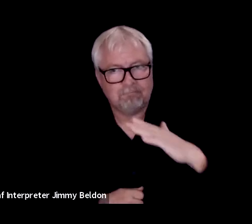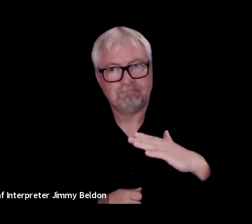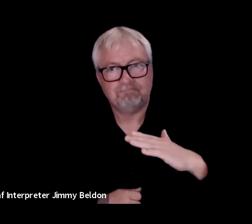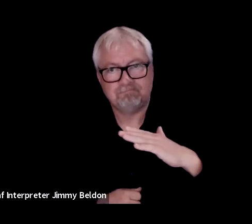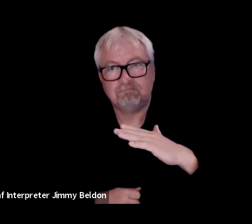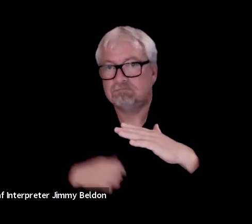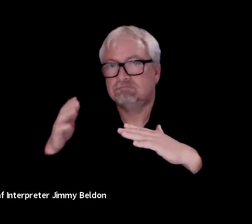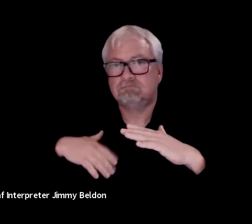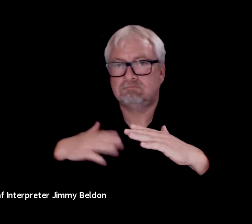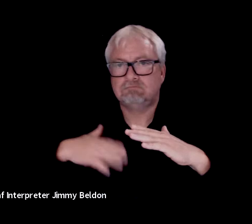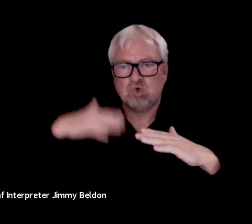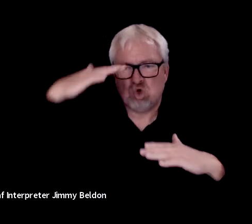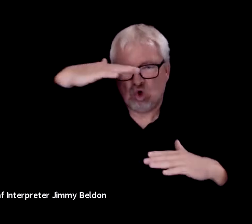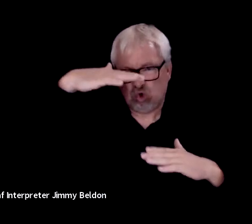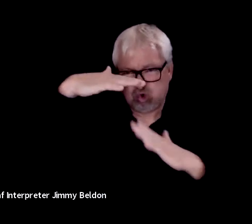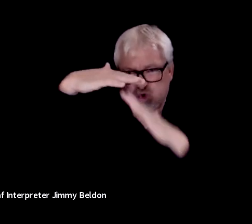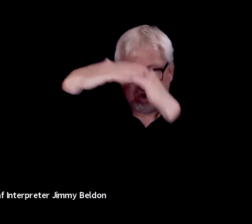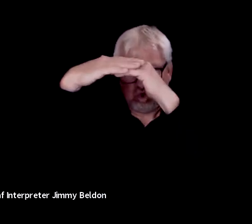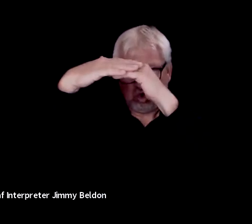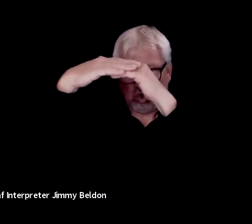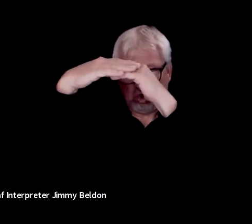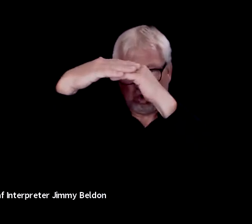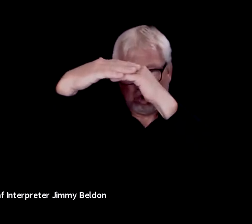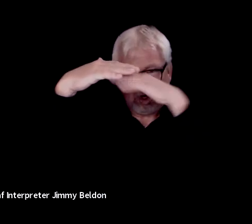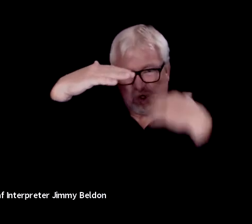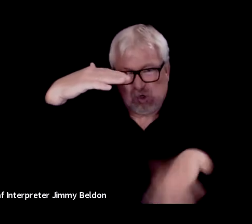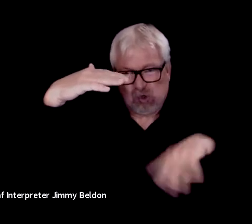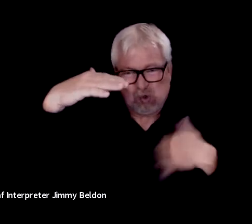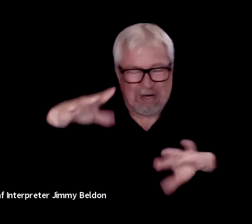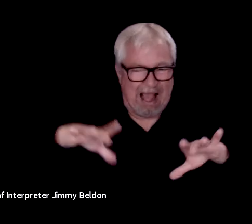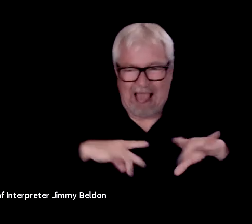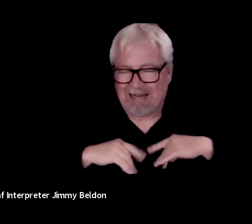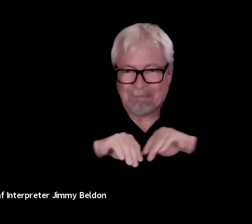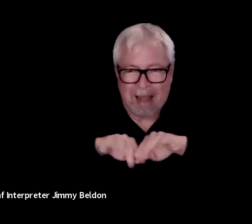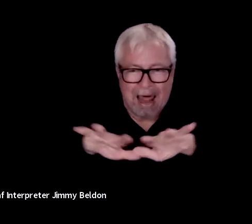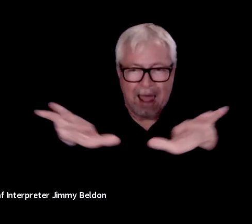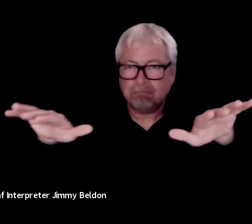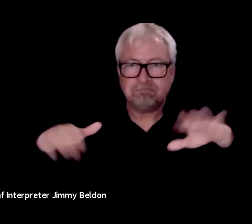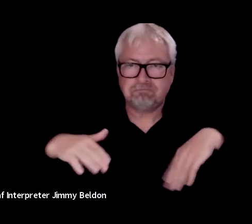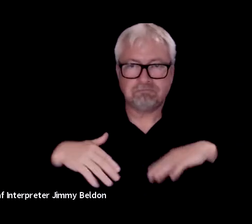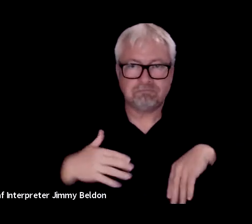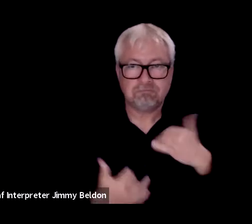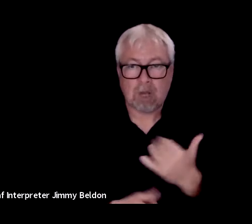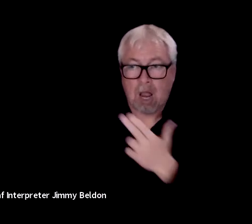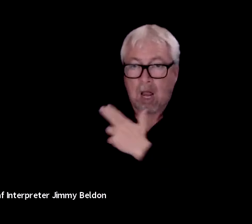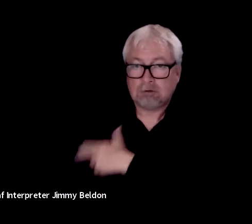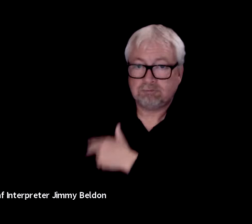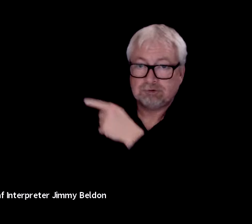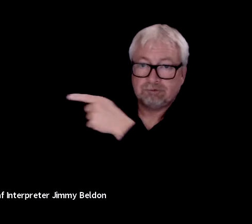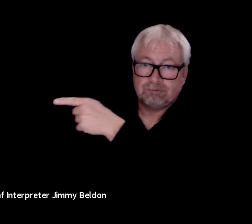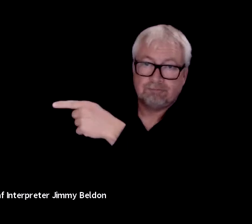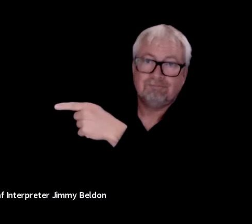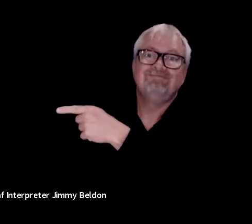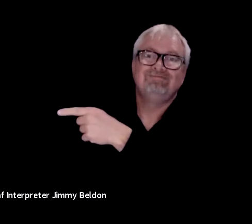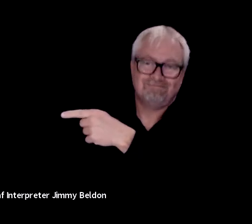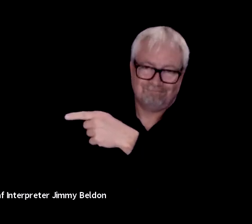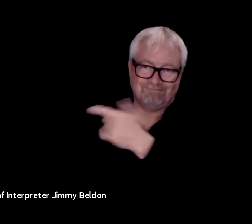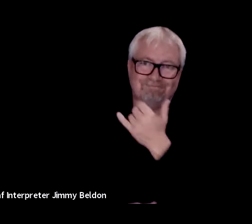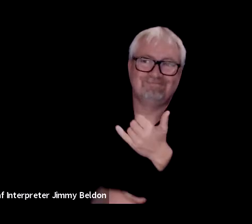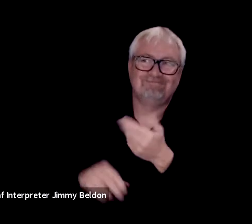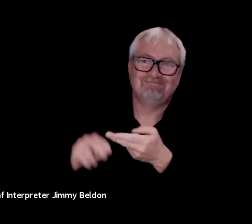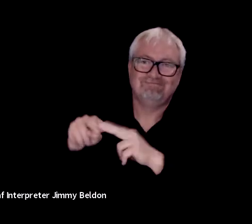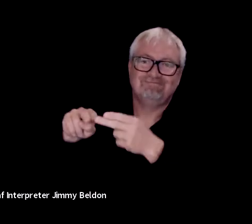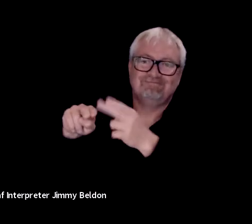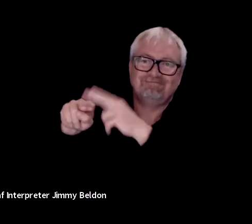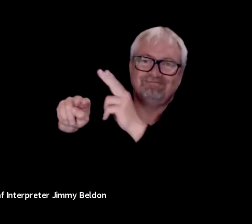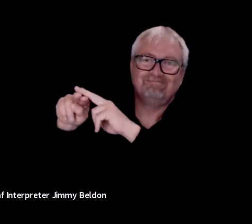certainly the increases in hospitalization rates, which lagged the increase in cases, are particularly concerning, with a pretty